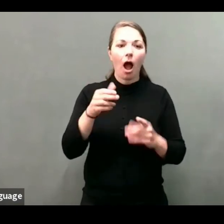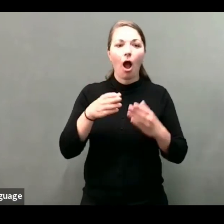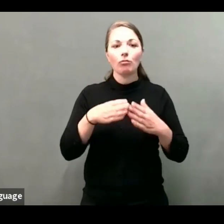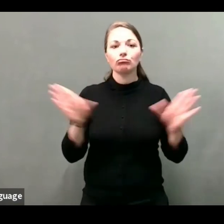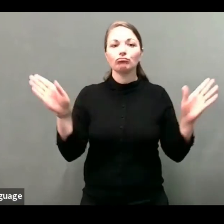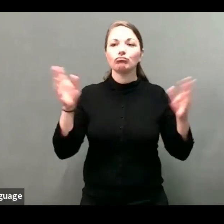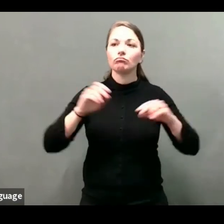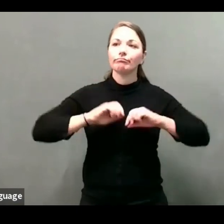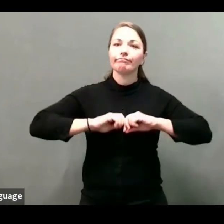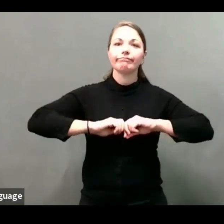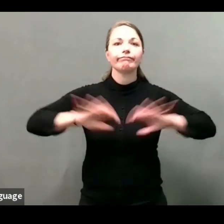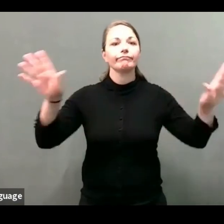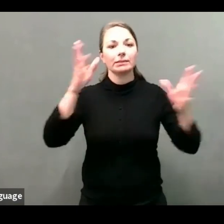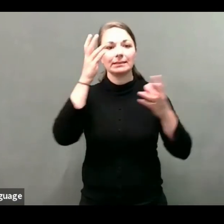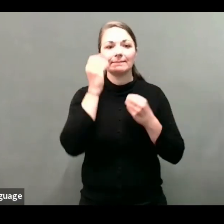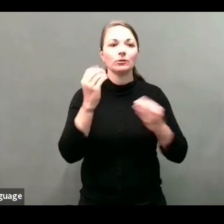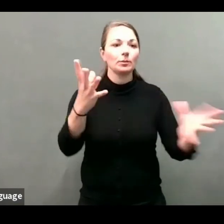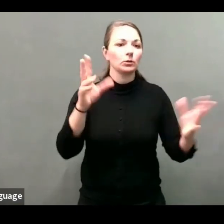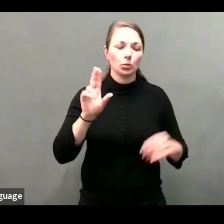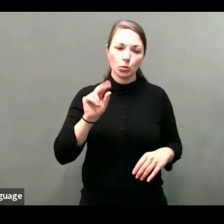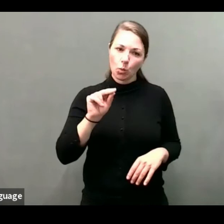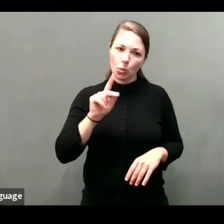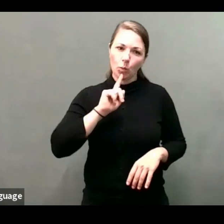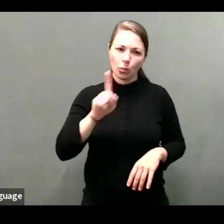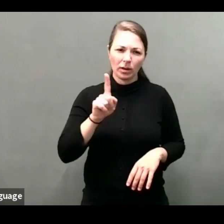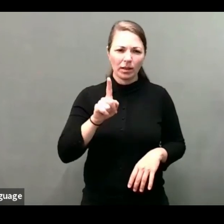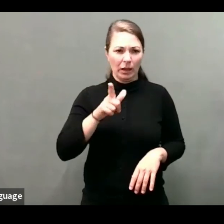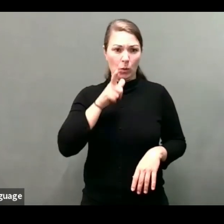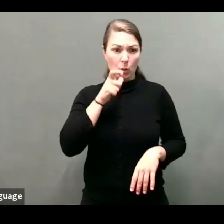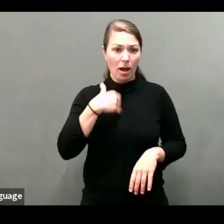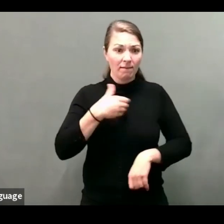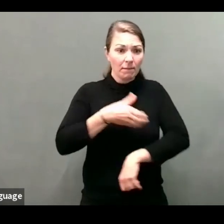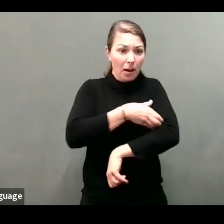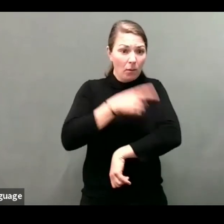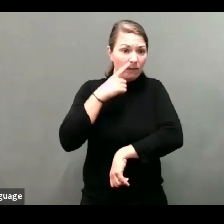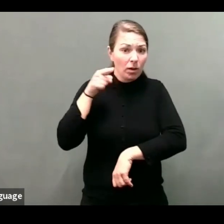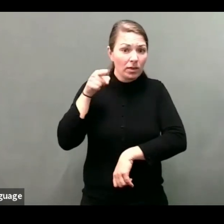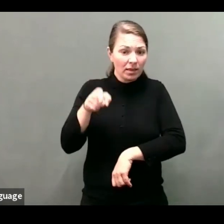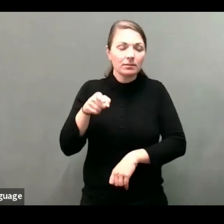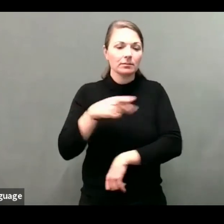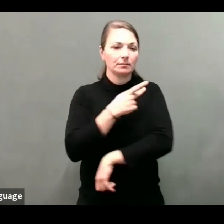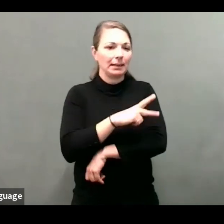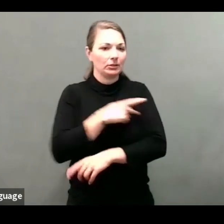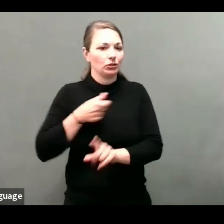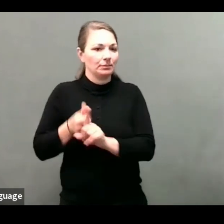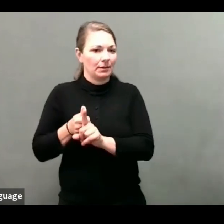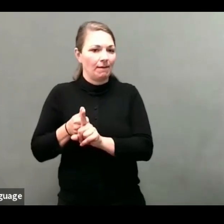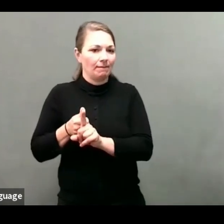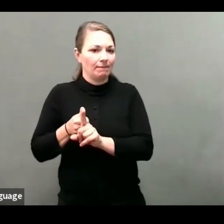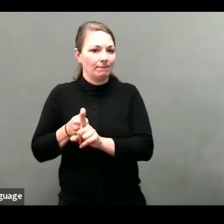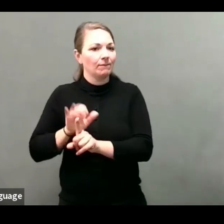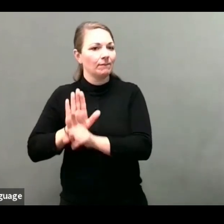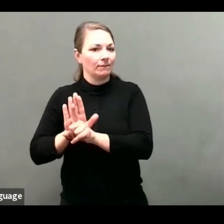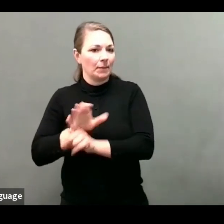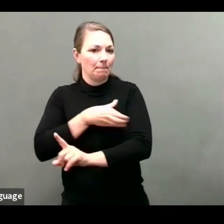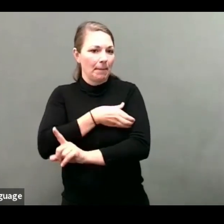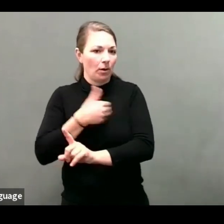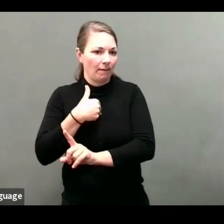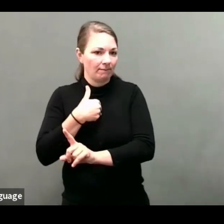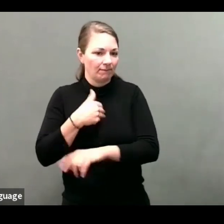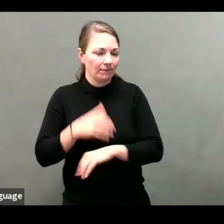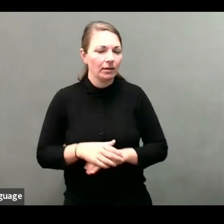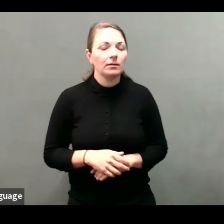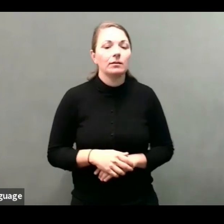is really leaving the power and control over this release of information in the hands of the patient themselves. And again,